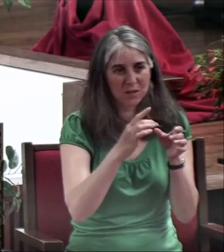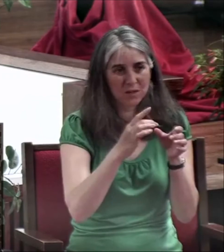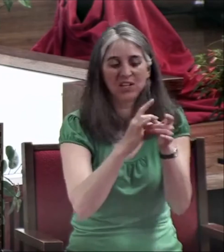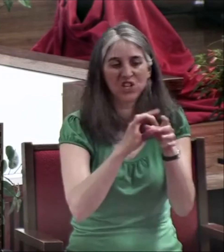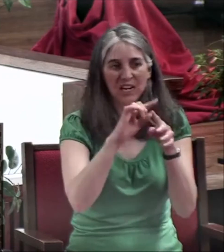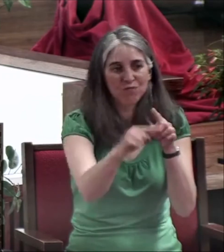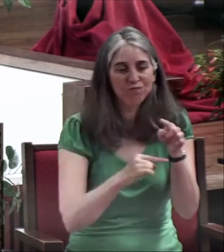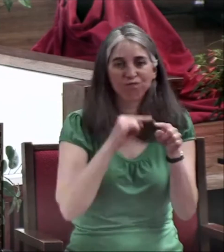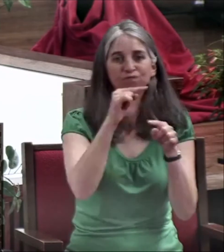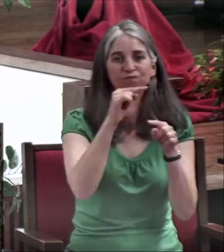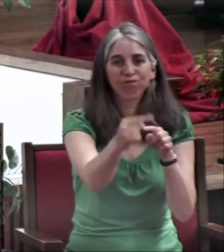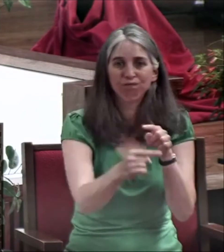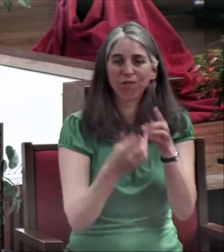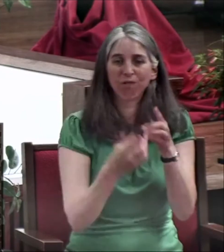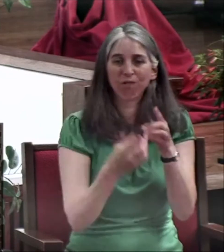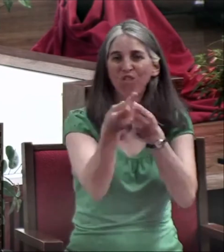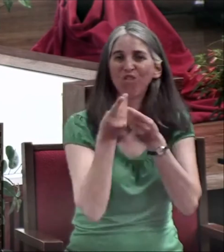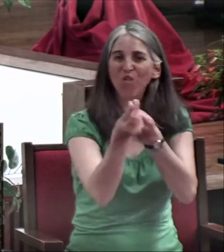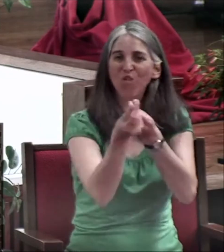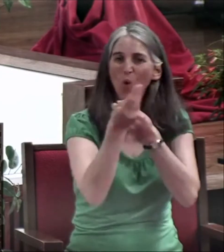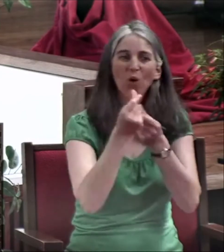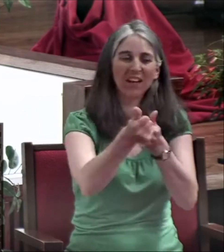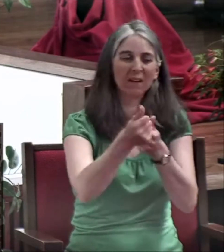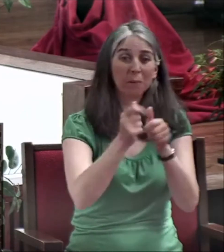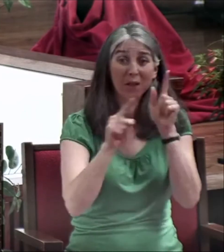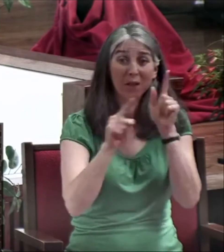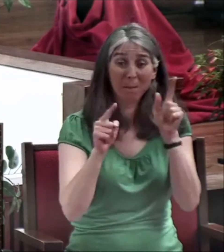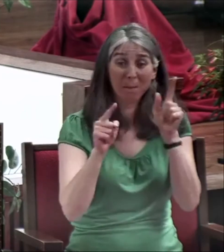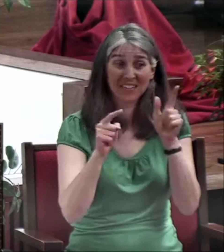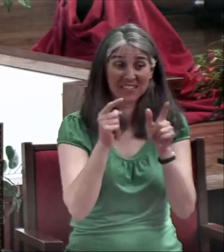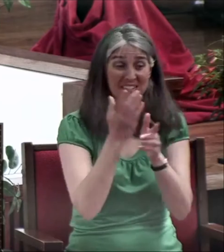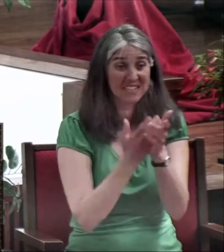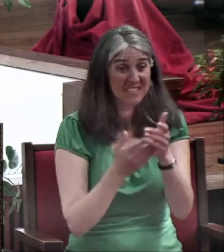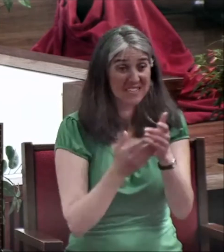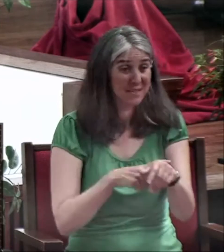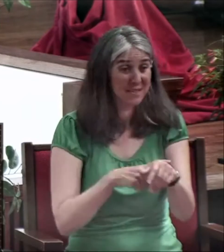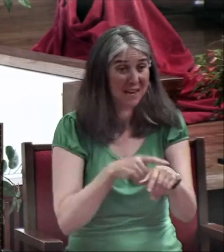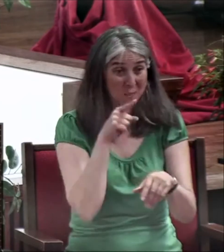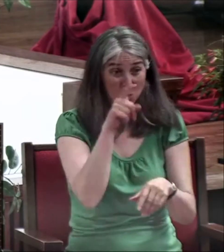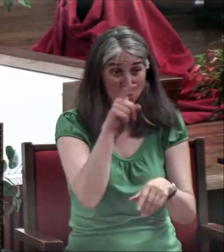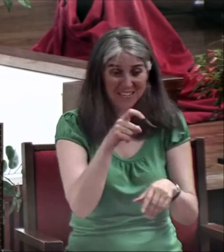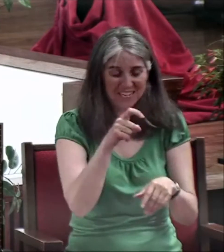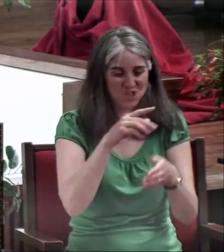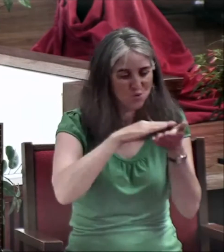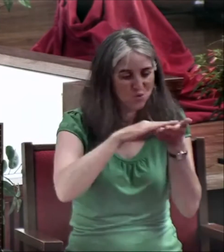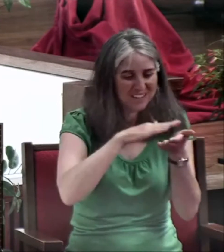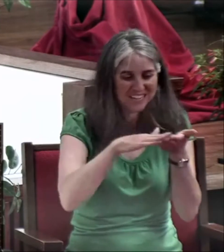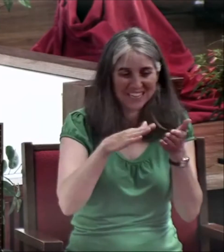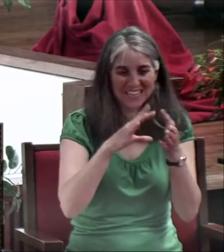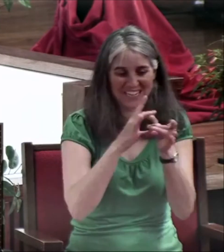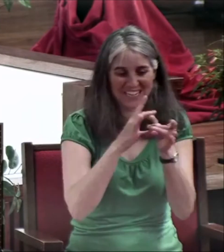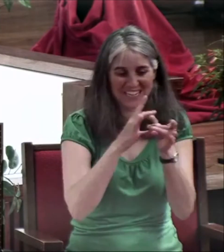spins as fluidly as possible. However, at some point, you're going to need to clean your